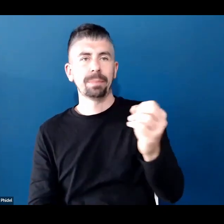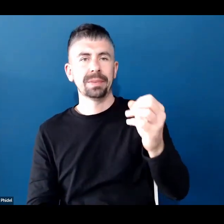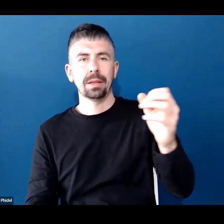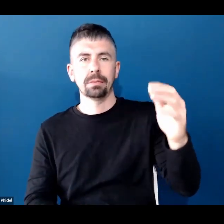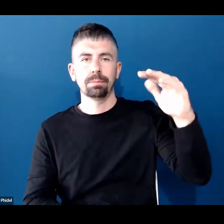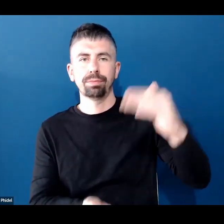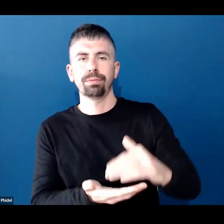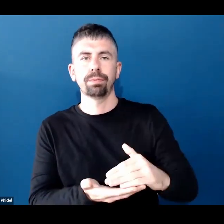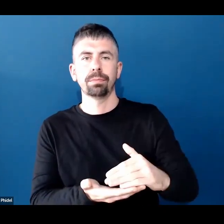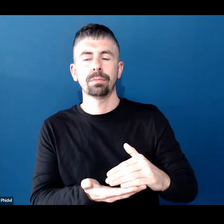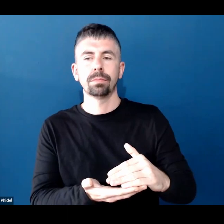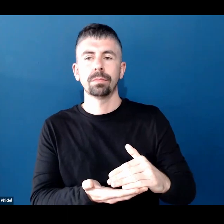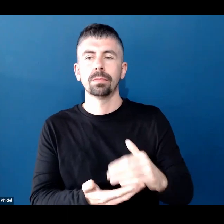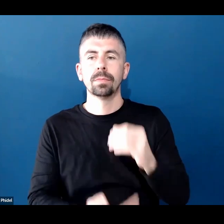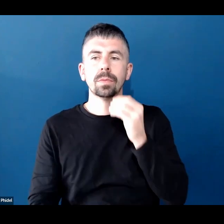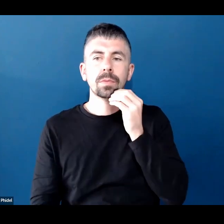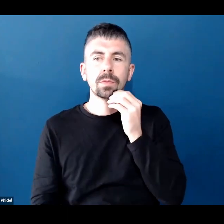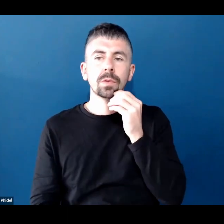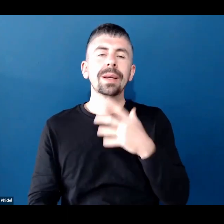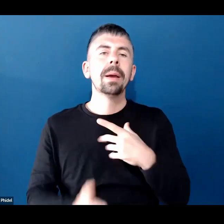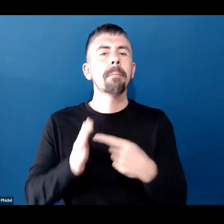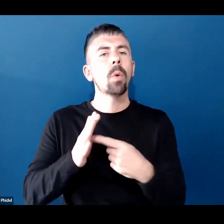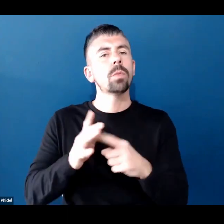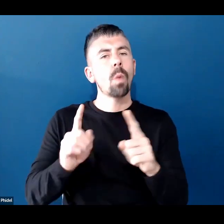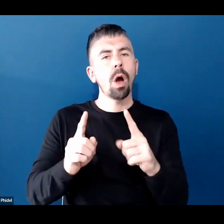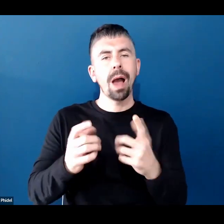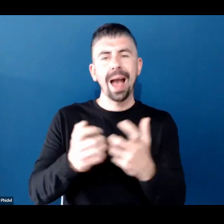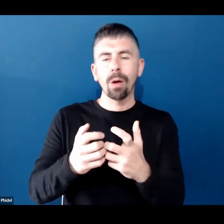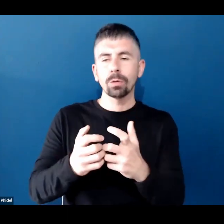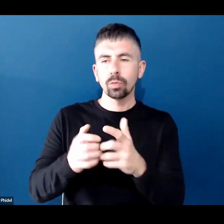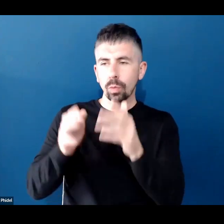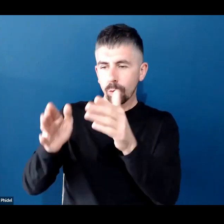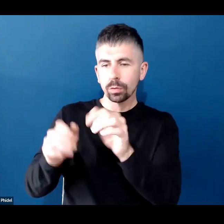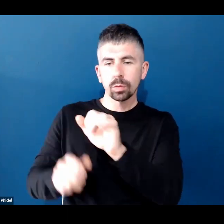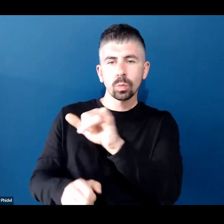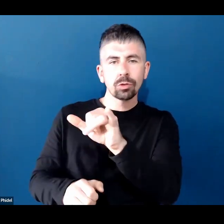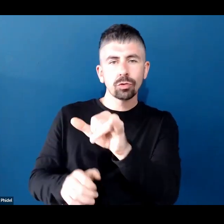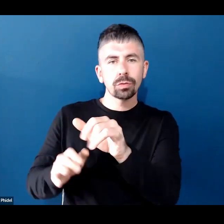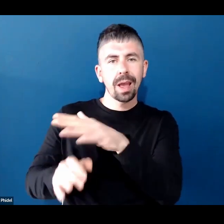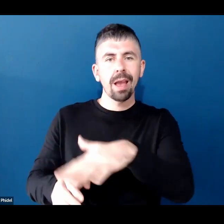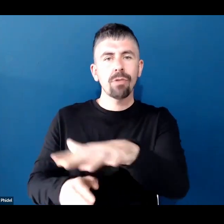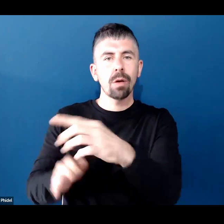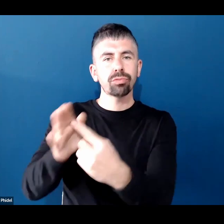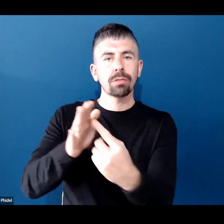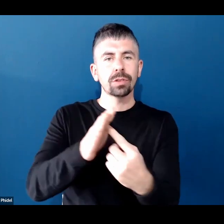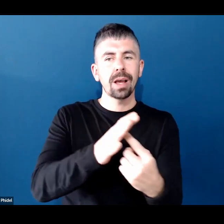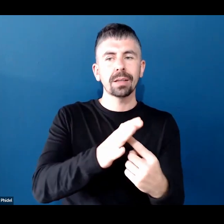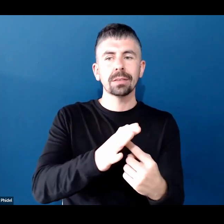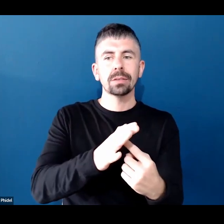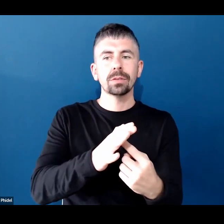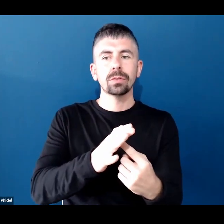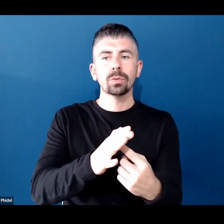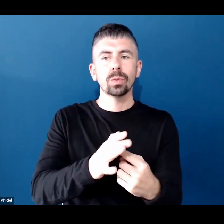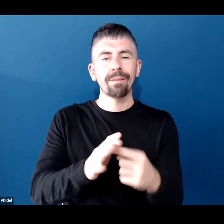that you actually need? So you have to prioritize. And how do you prioritize? You know, so you have to have